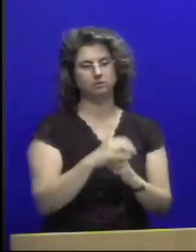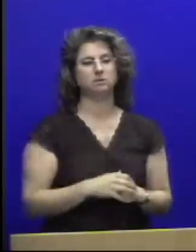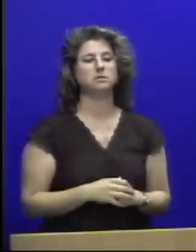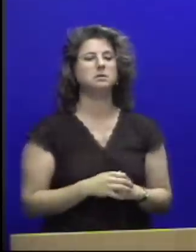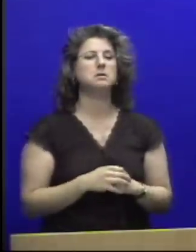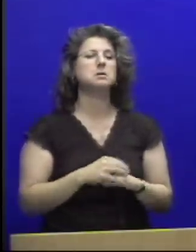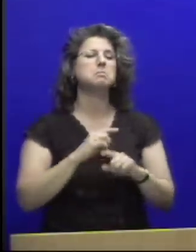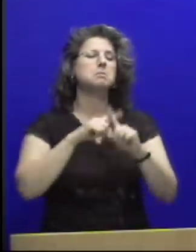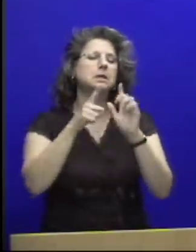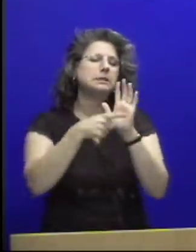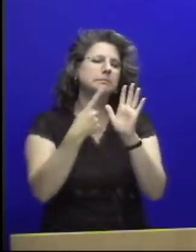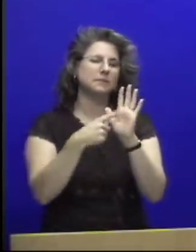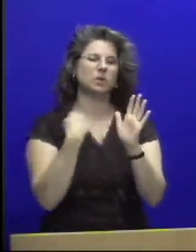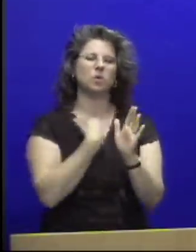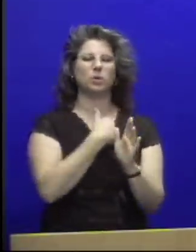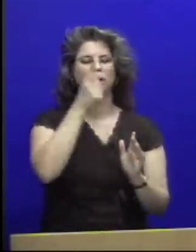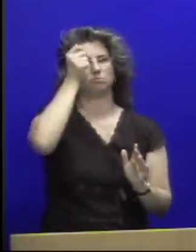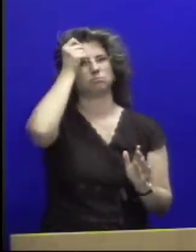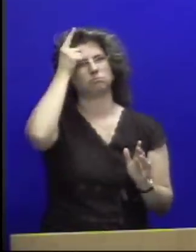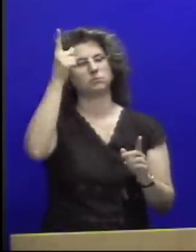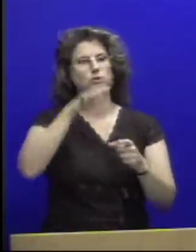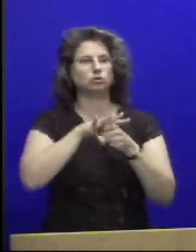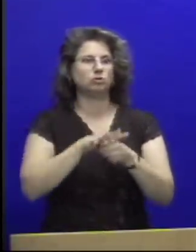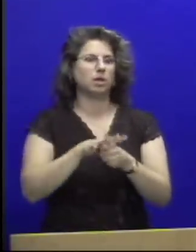However, we know it's a stressful time.